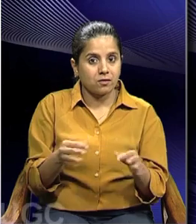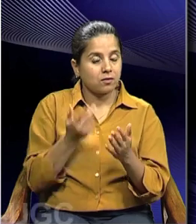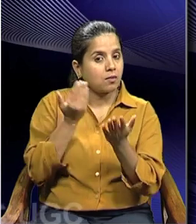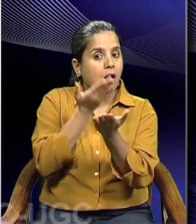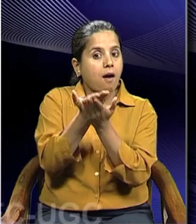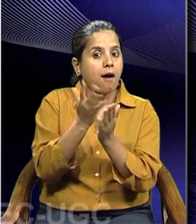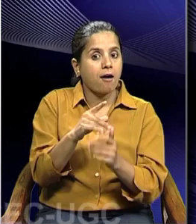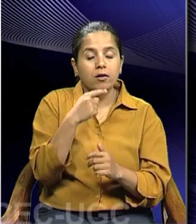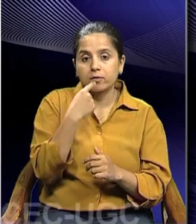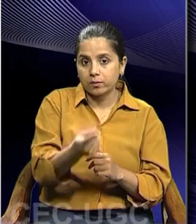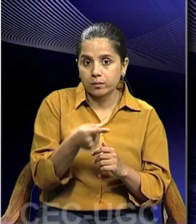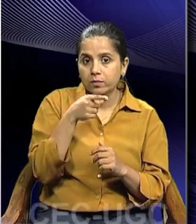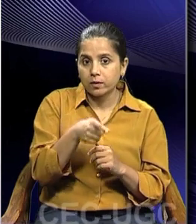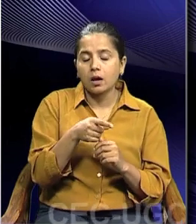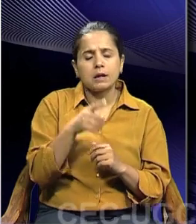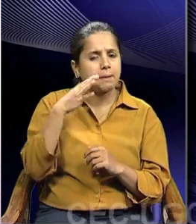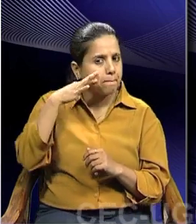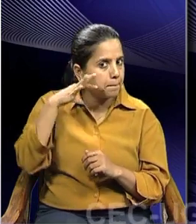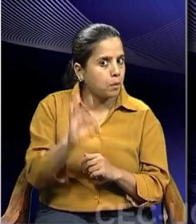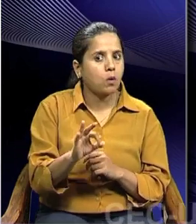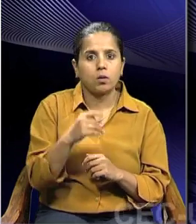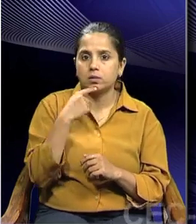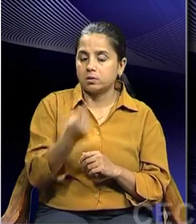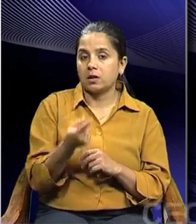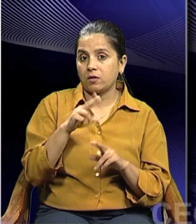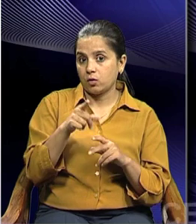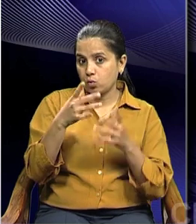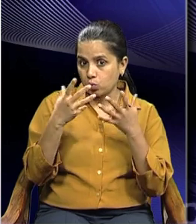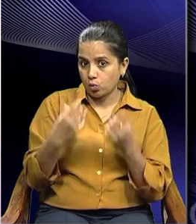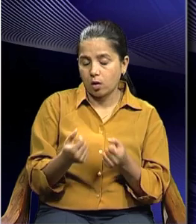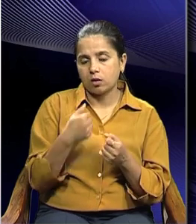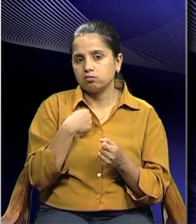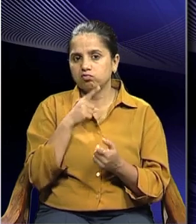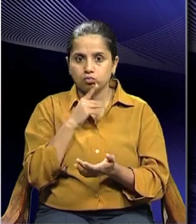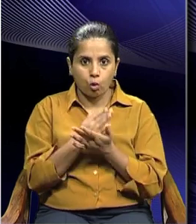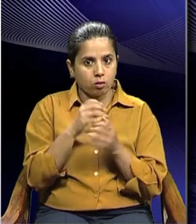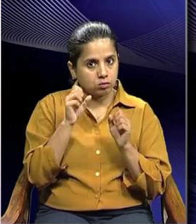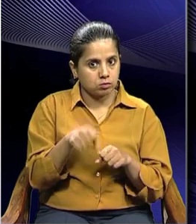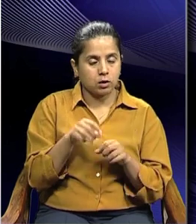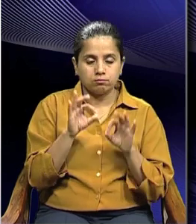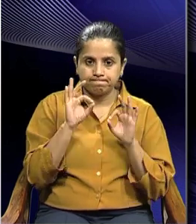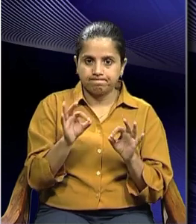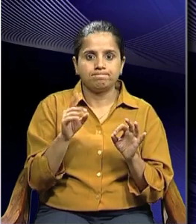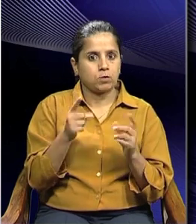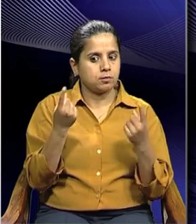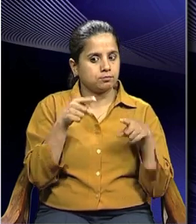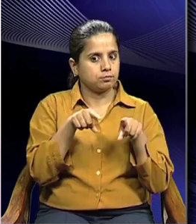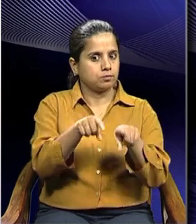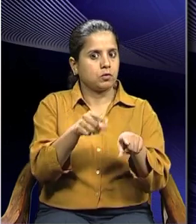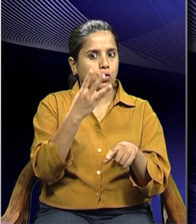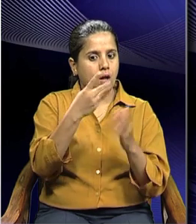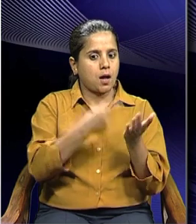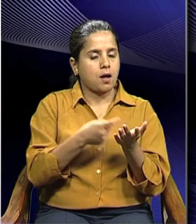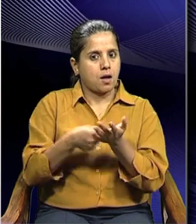suggested here is of immense importance if you really wish to ensure that there is a proper alignment between the